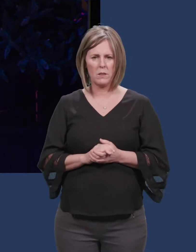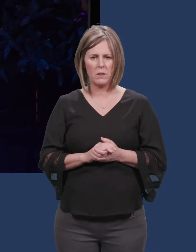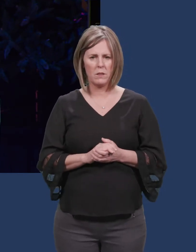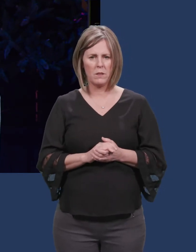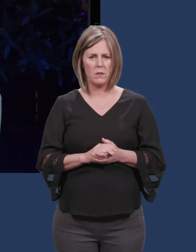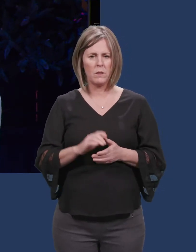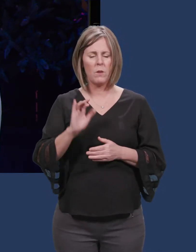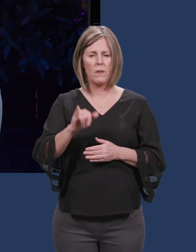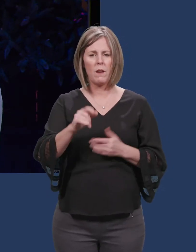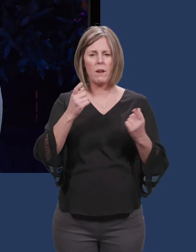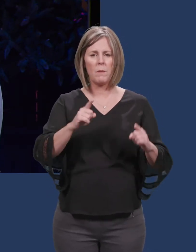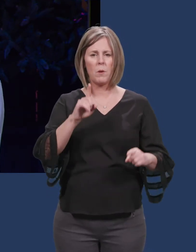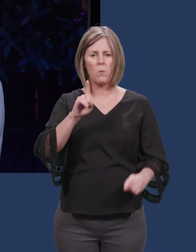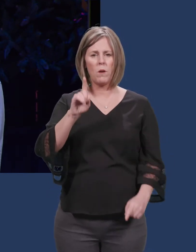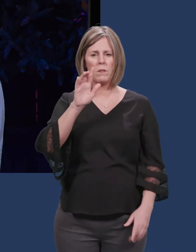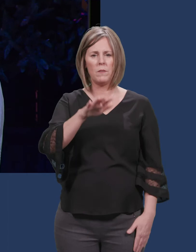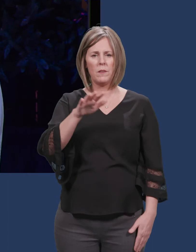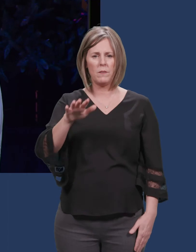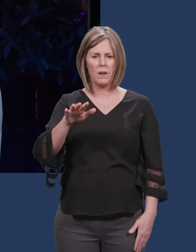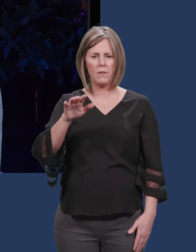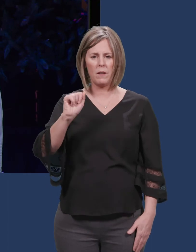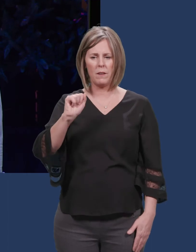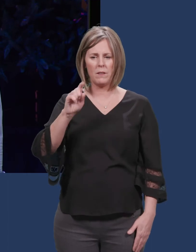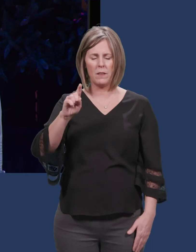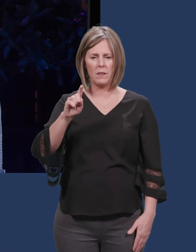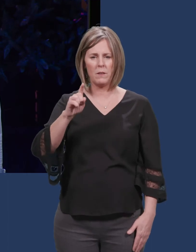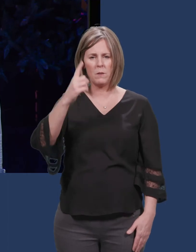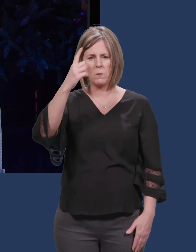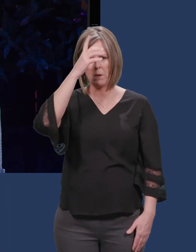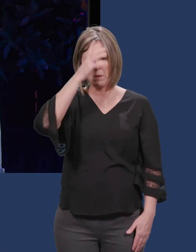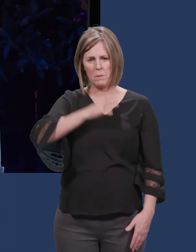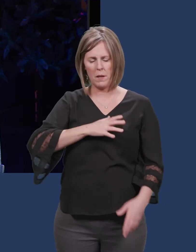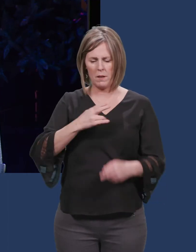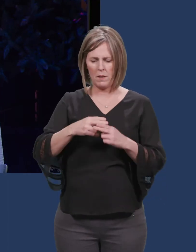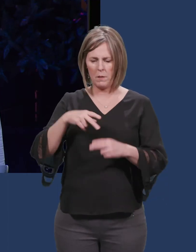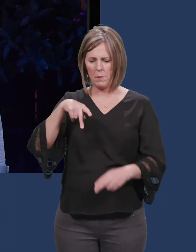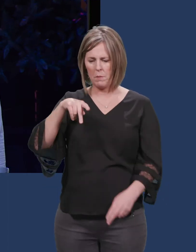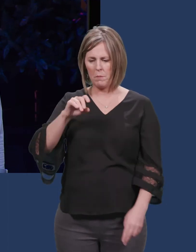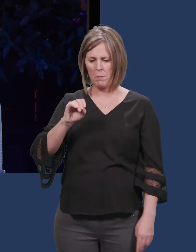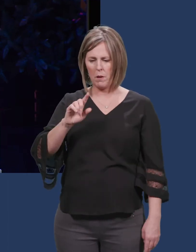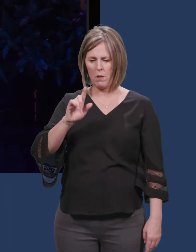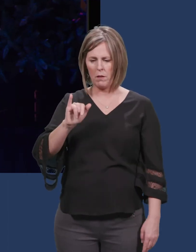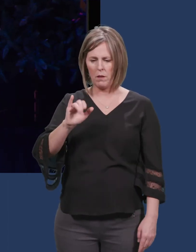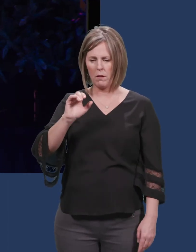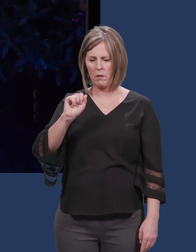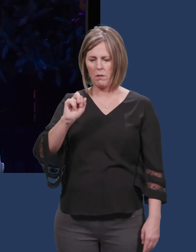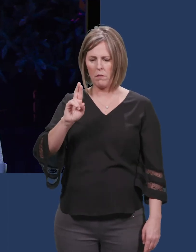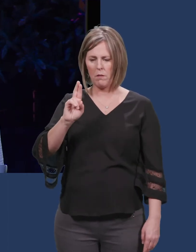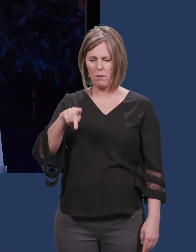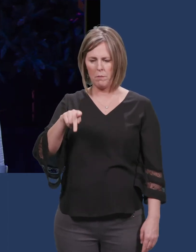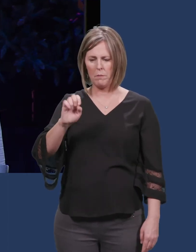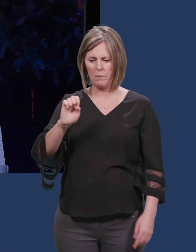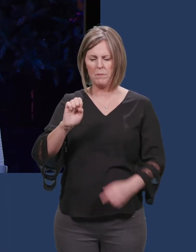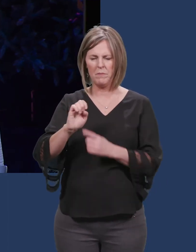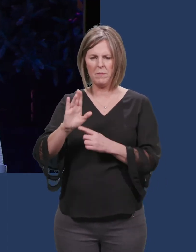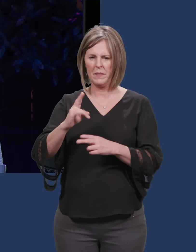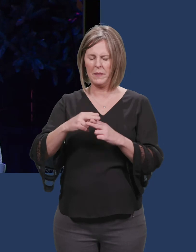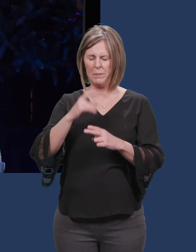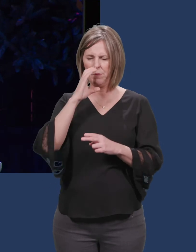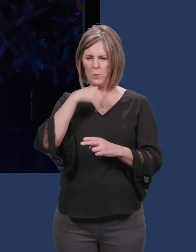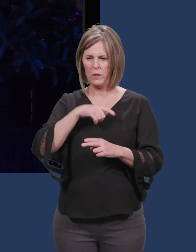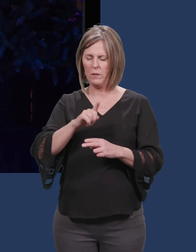155 AD, a man named Polycarp died. Polycarp, it's a weird name, but it's an interesting